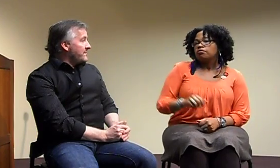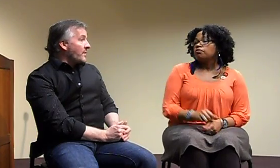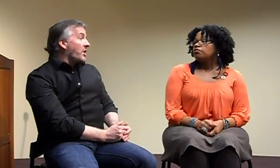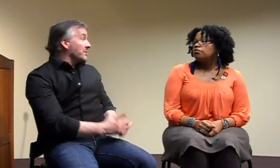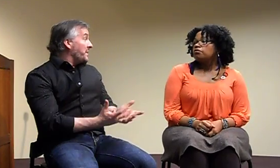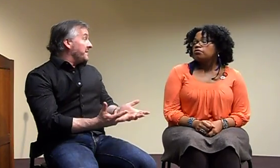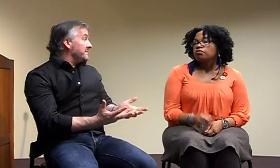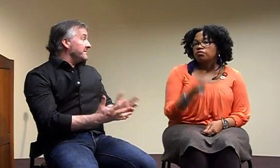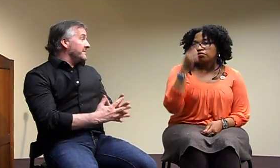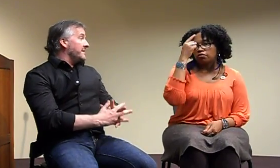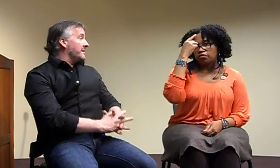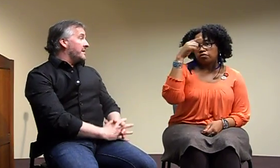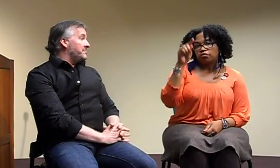For Halloween,